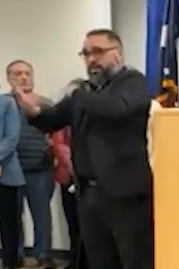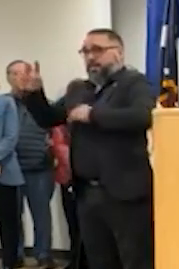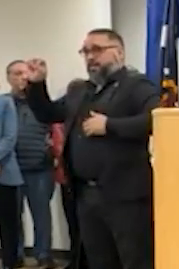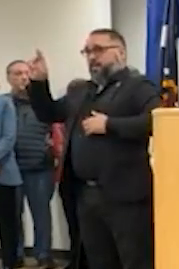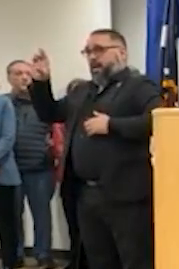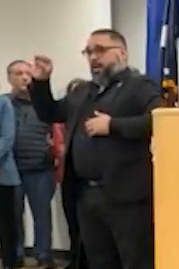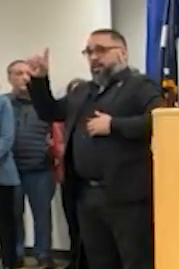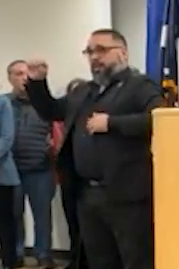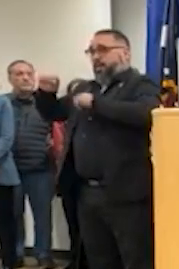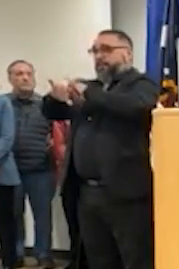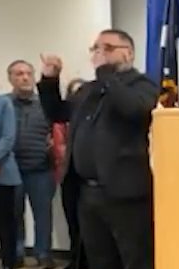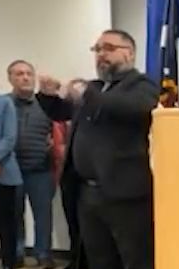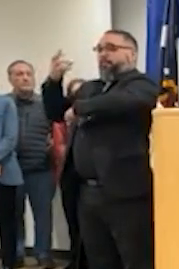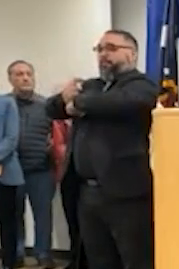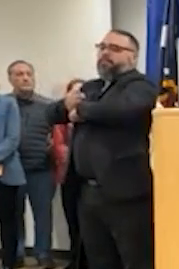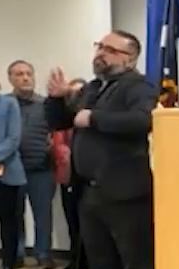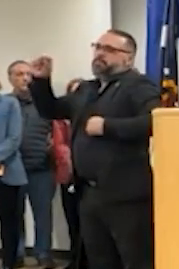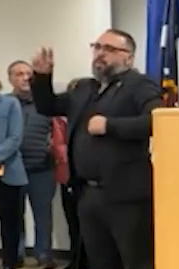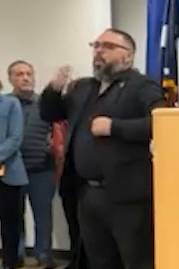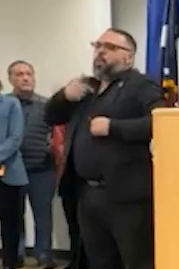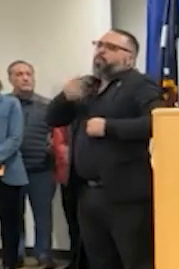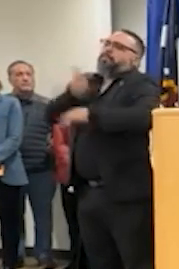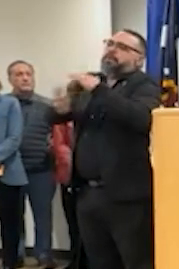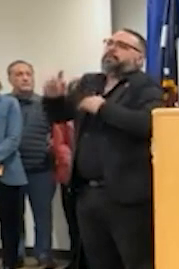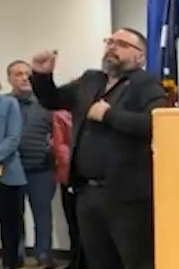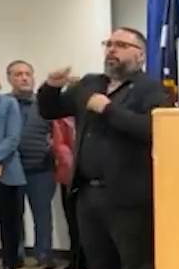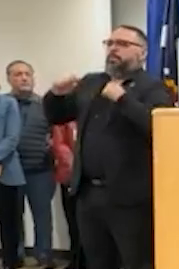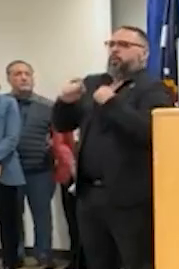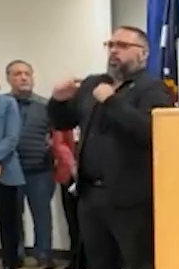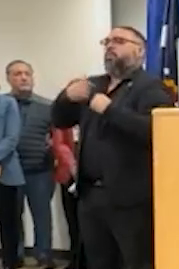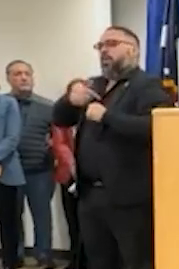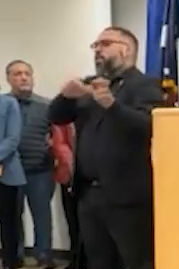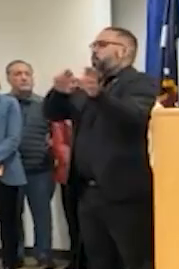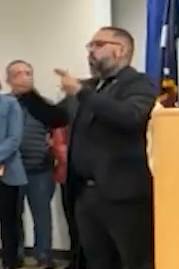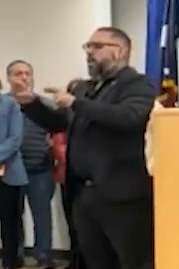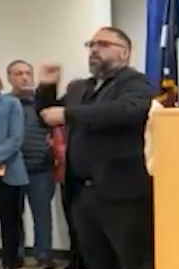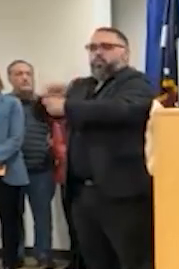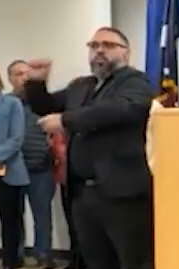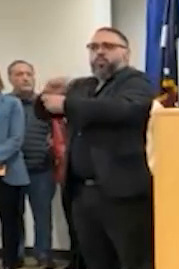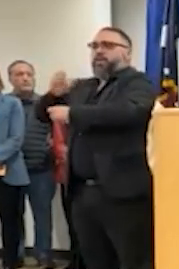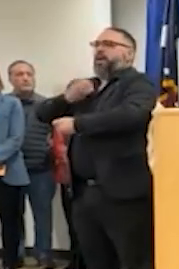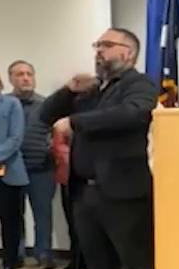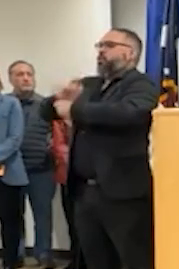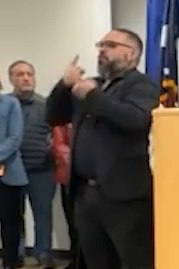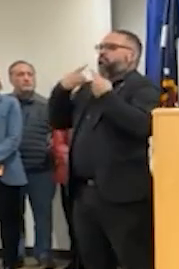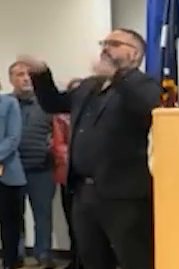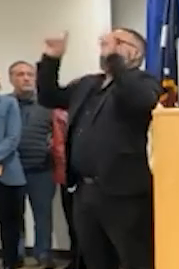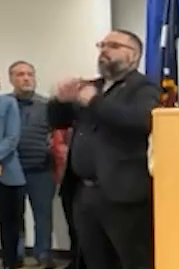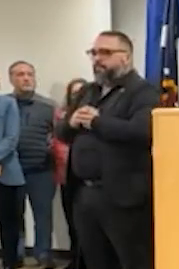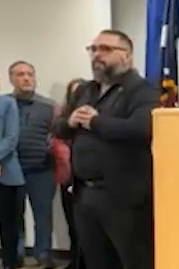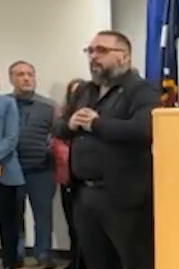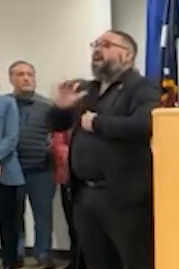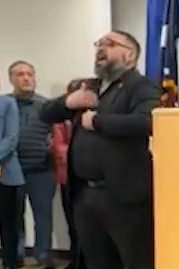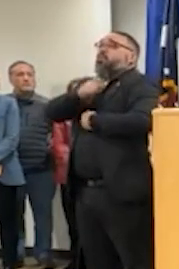other than a little bit of cold, and we're prepared to do our jobs. Our linemen coming over here, our